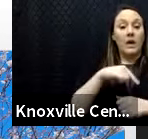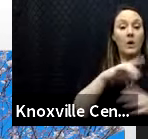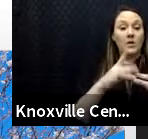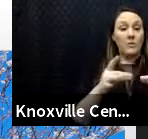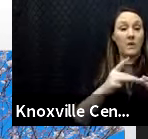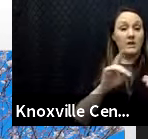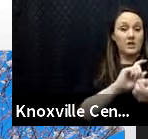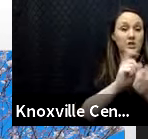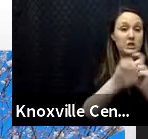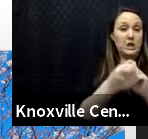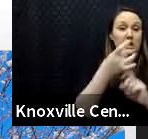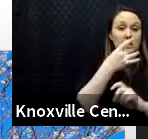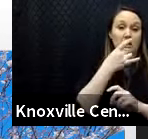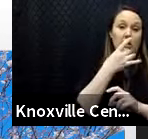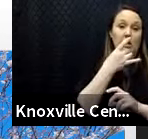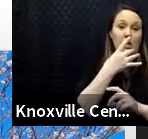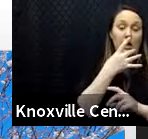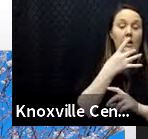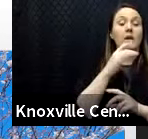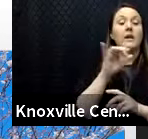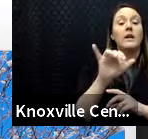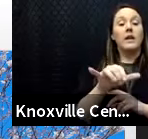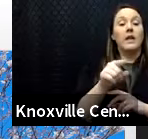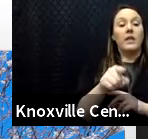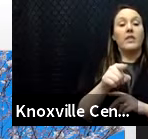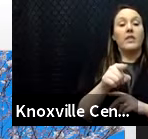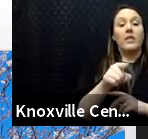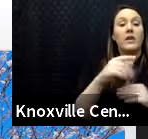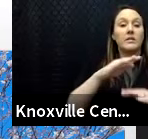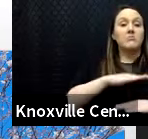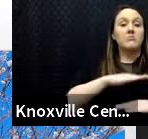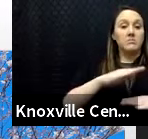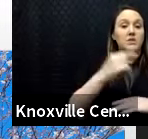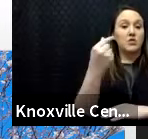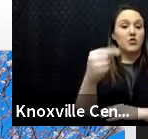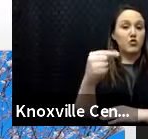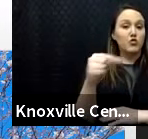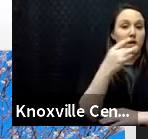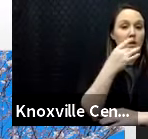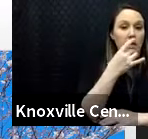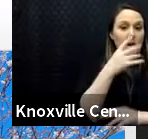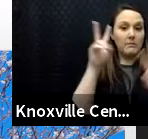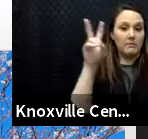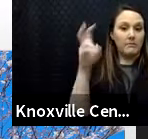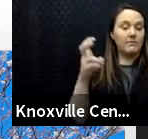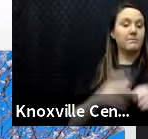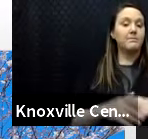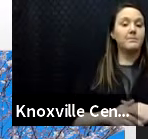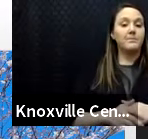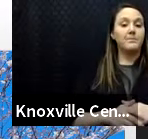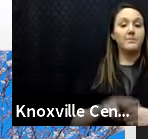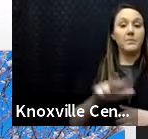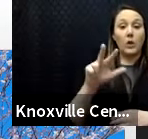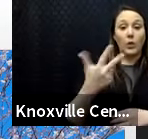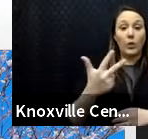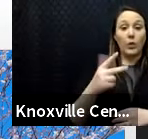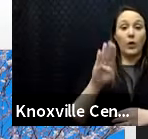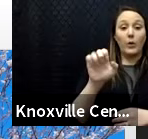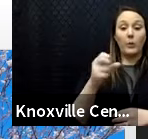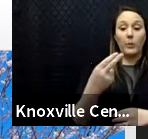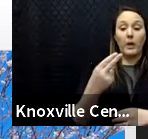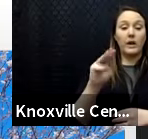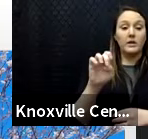light colors, this benchmark meets the qualifications for green. On our third benchmark,